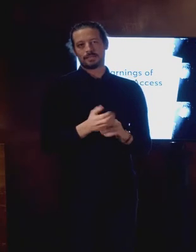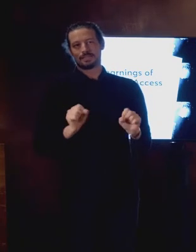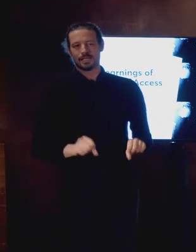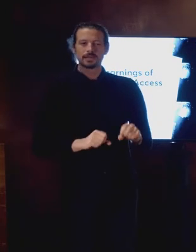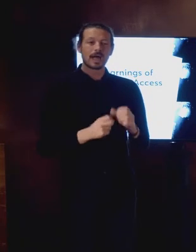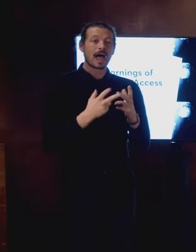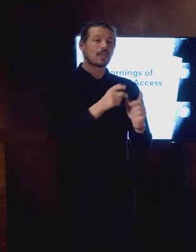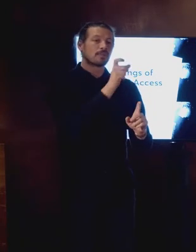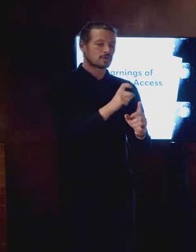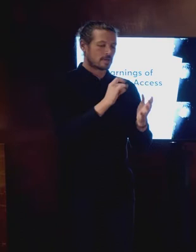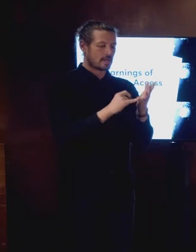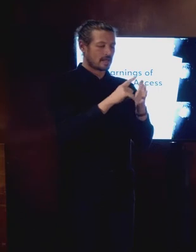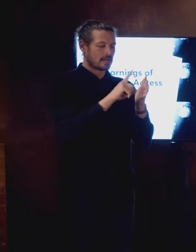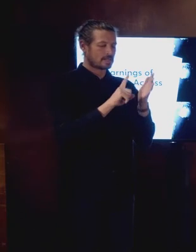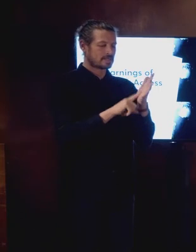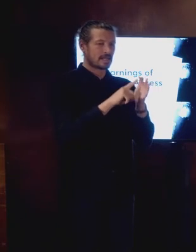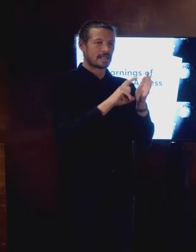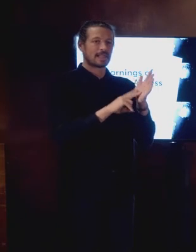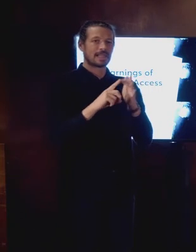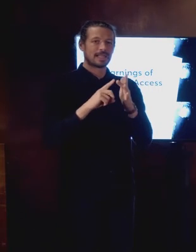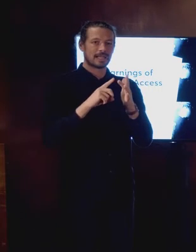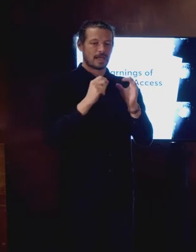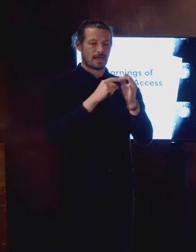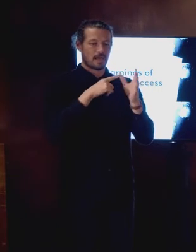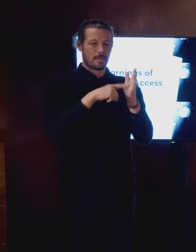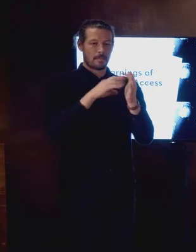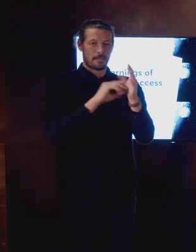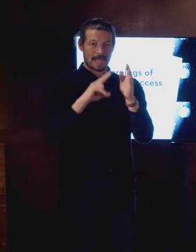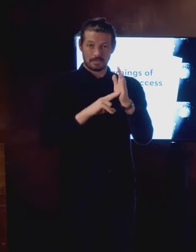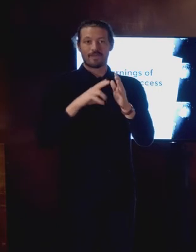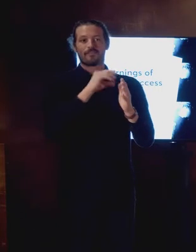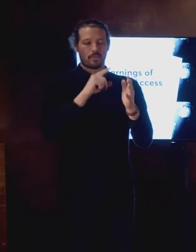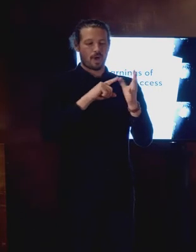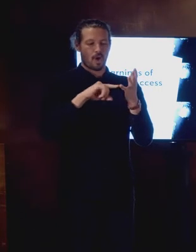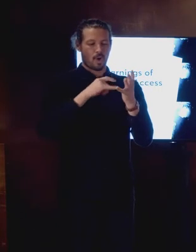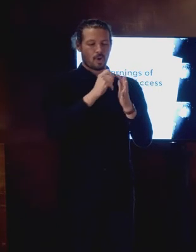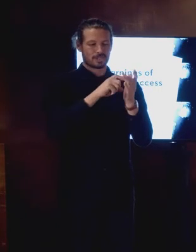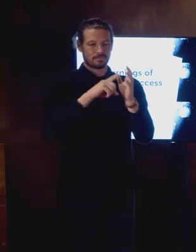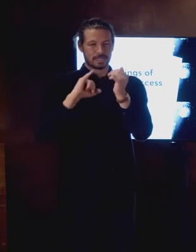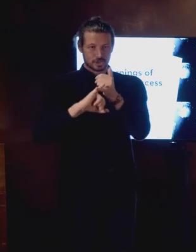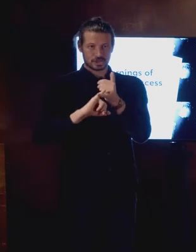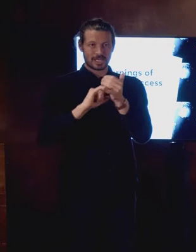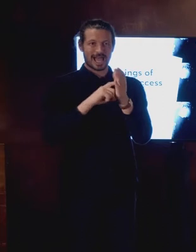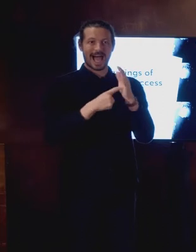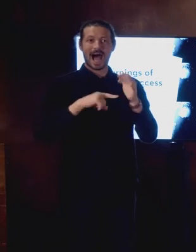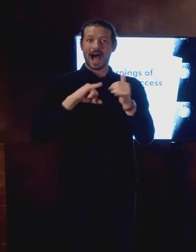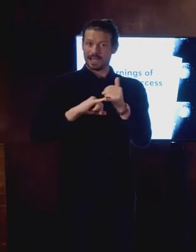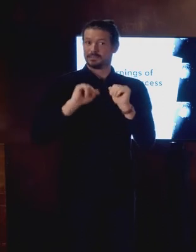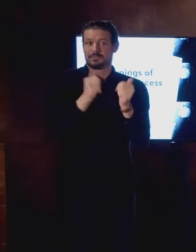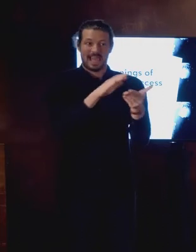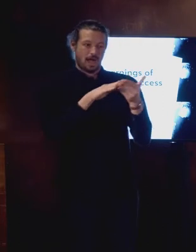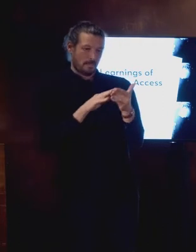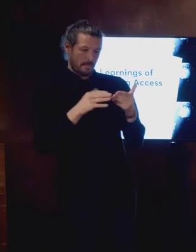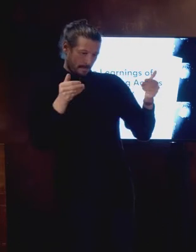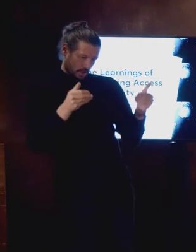Selene Bateman was also on our side from Auspicious Arts, and she is a great contact for artists. And she was helping us with budgeting,